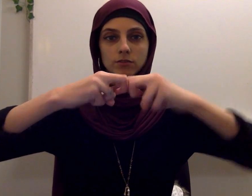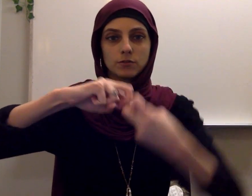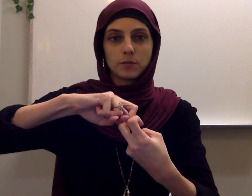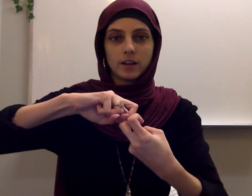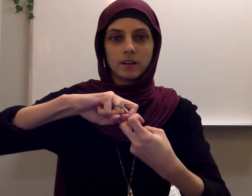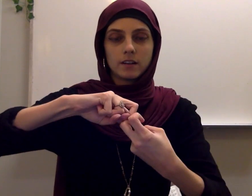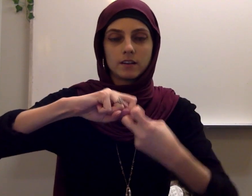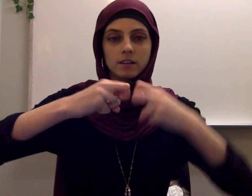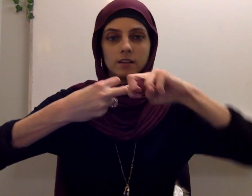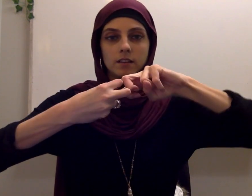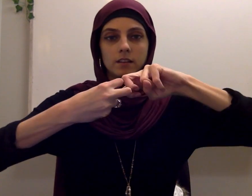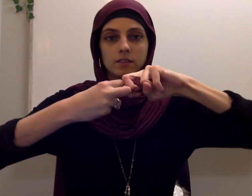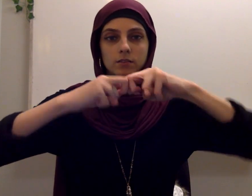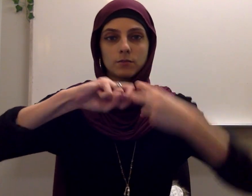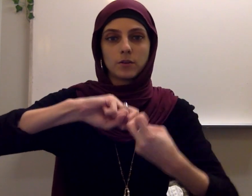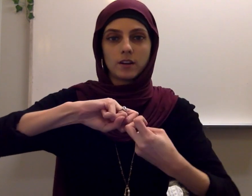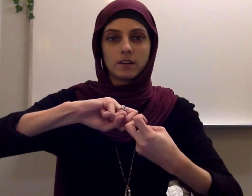Sprain. Sprain.